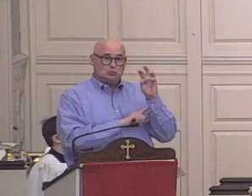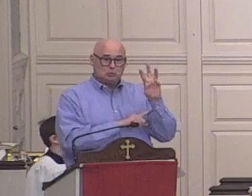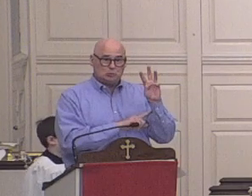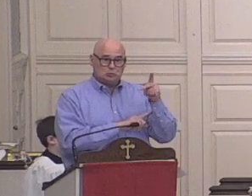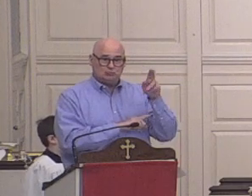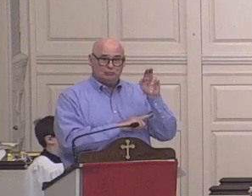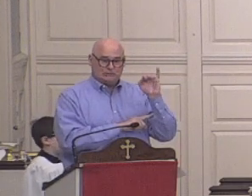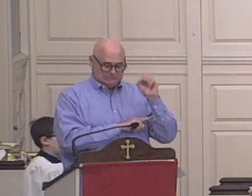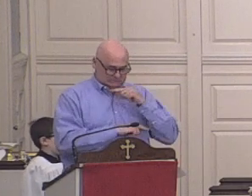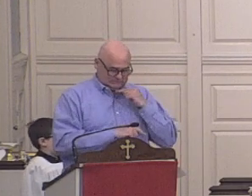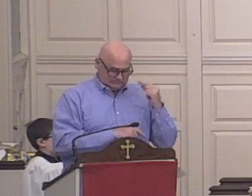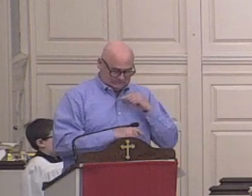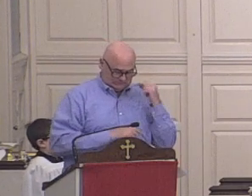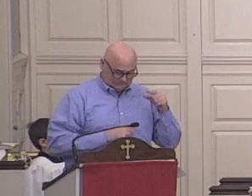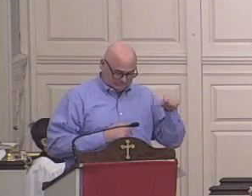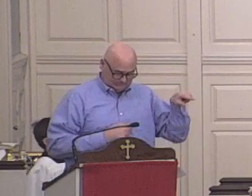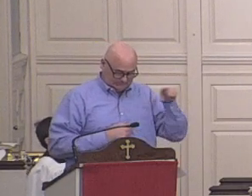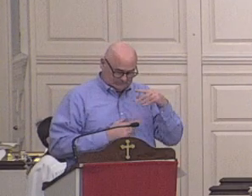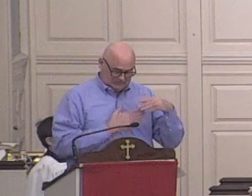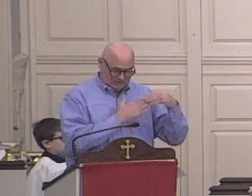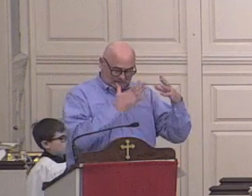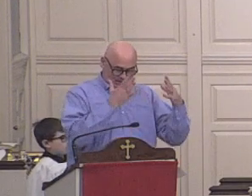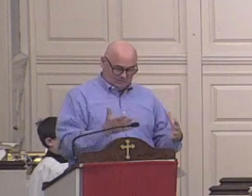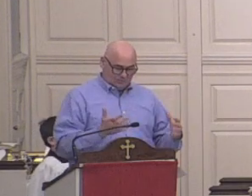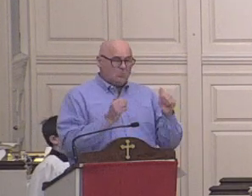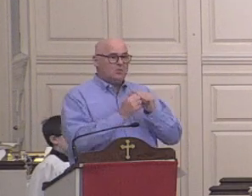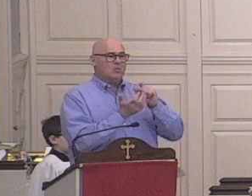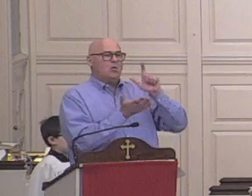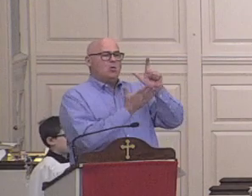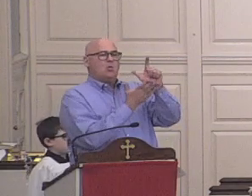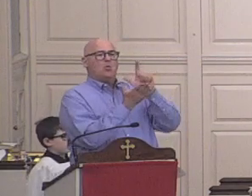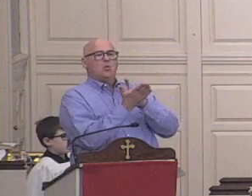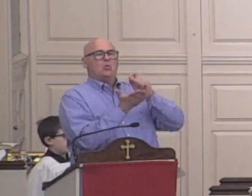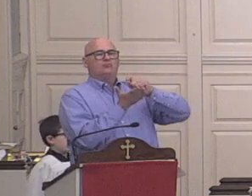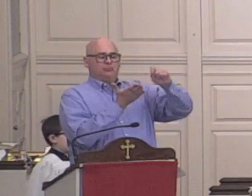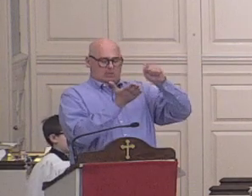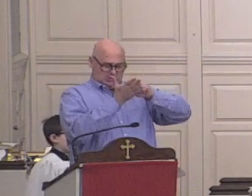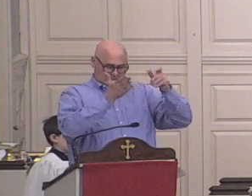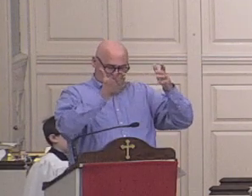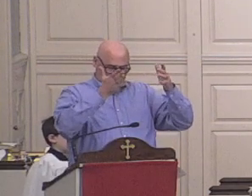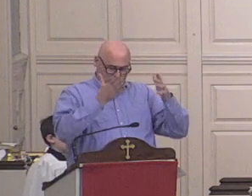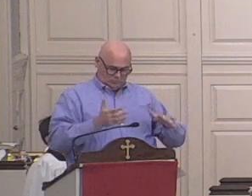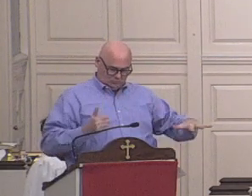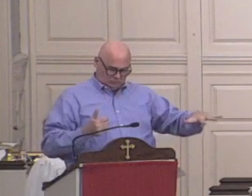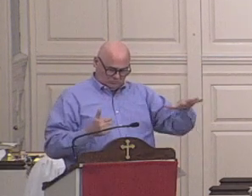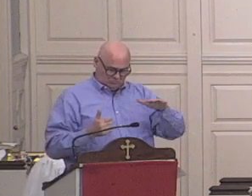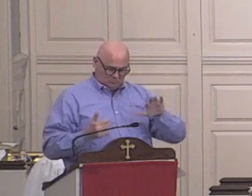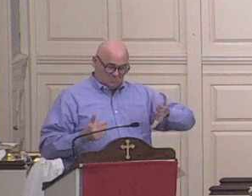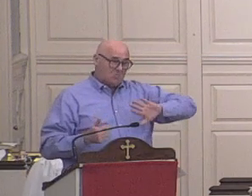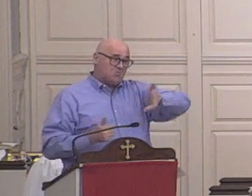Likewise, the chief priests with the scribes